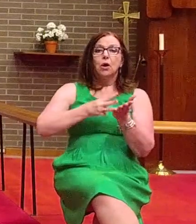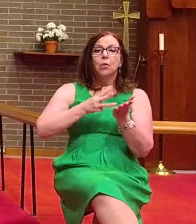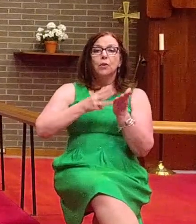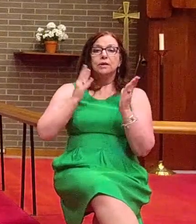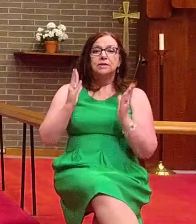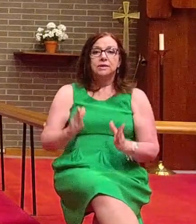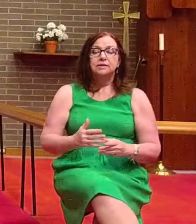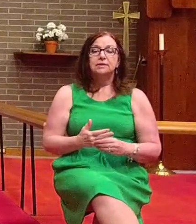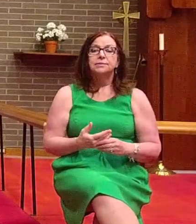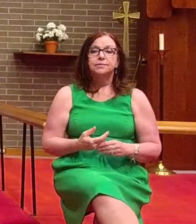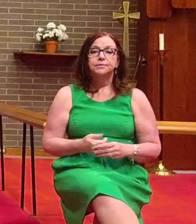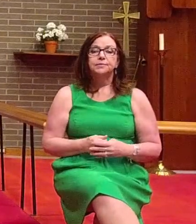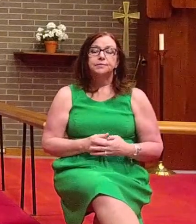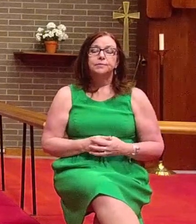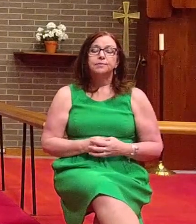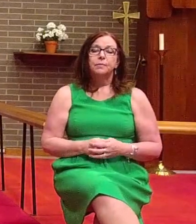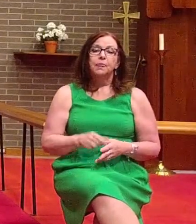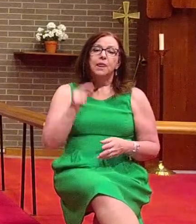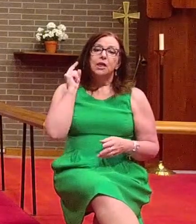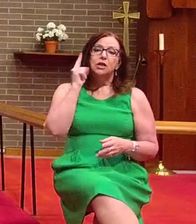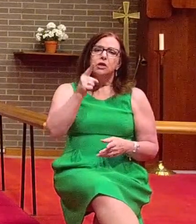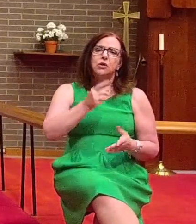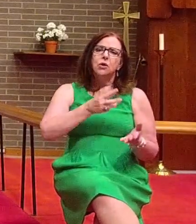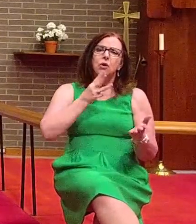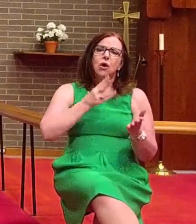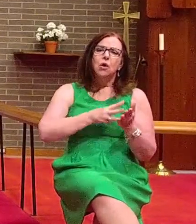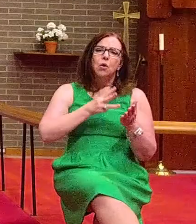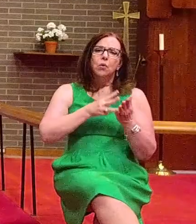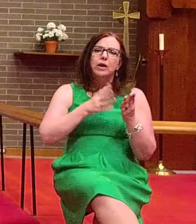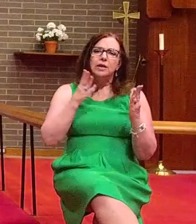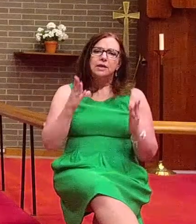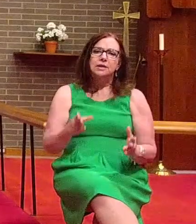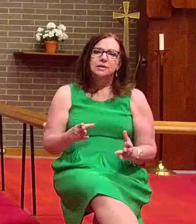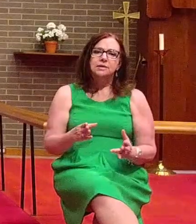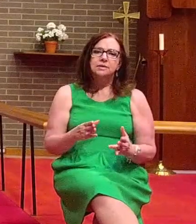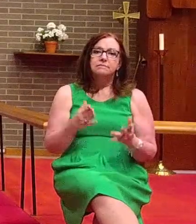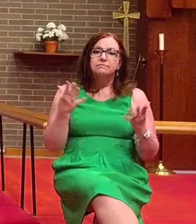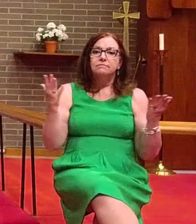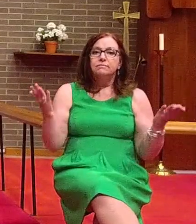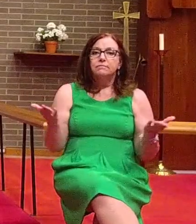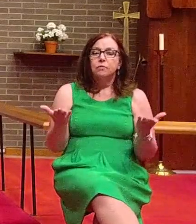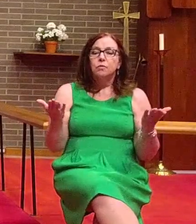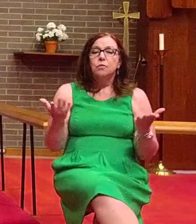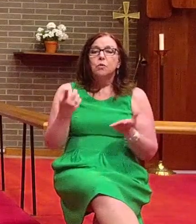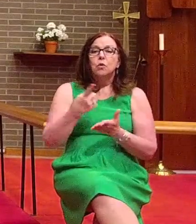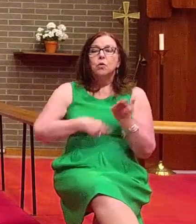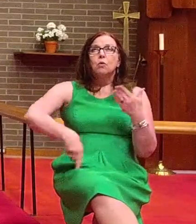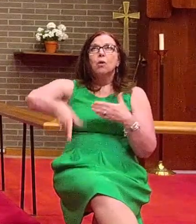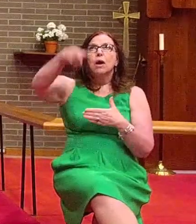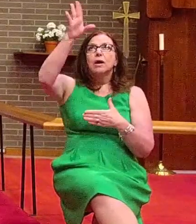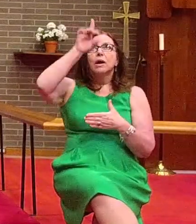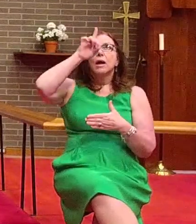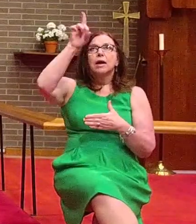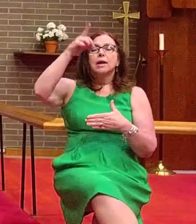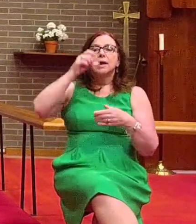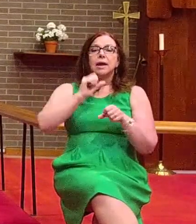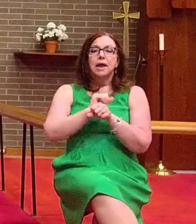witnesses. You are a witness of what God has done through Christ